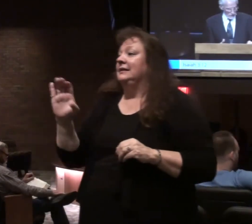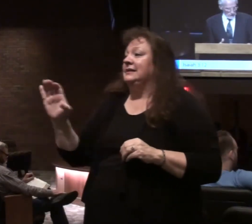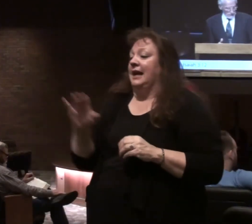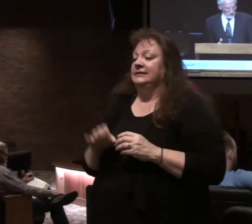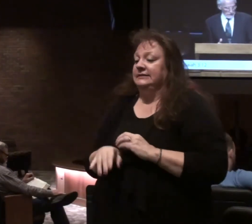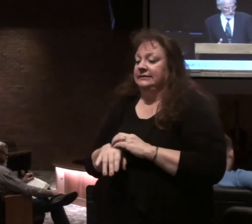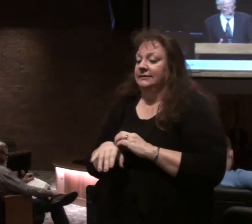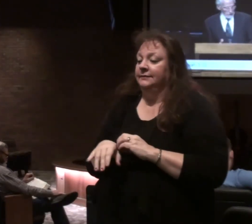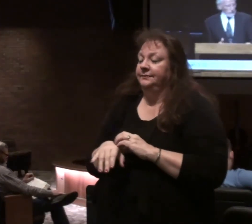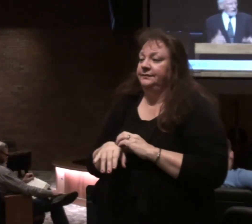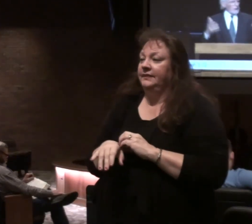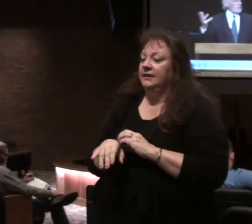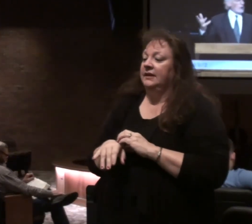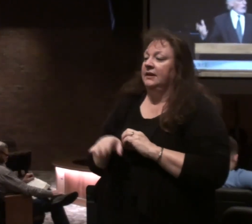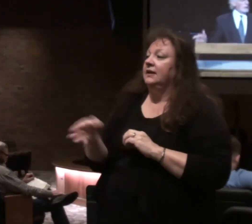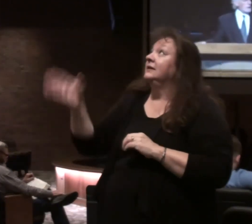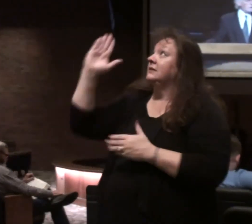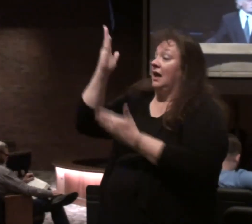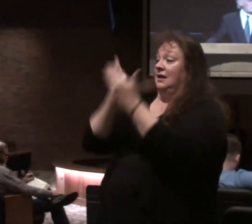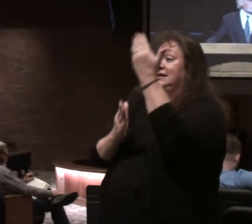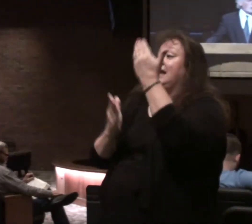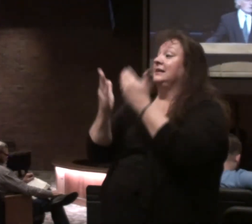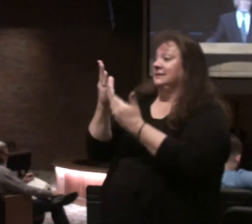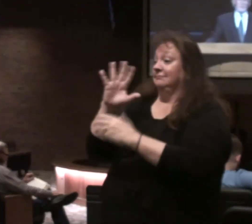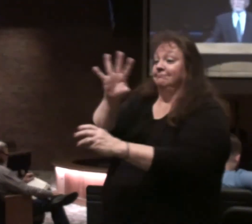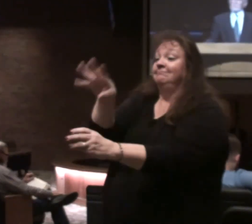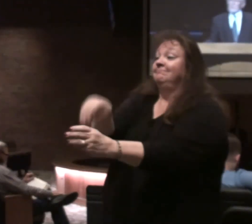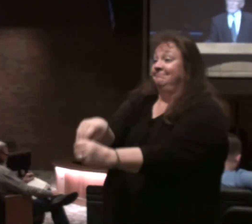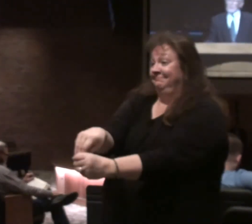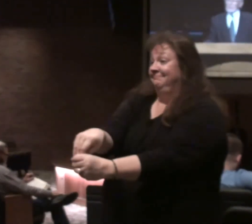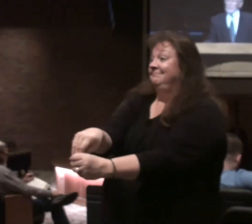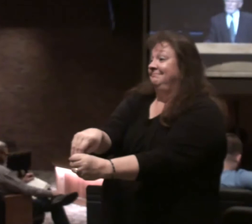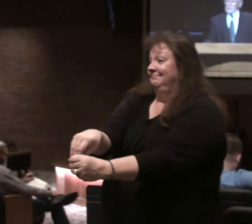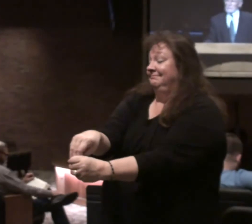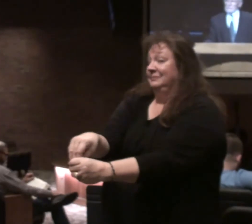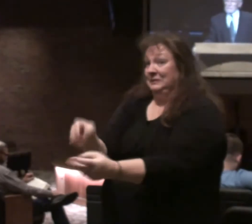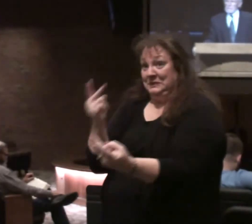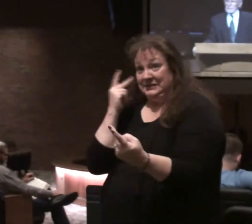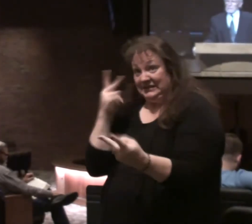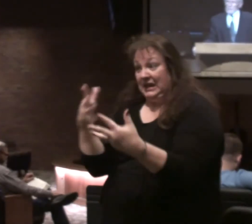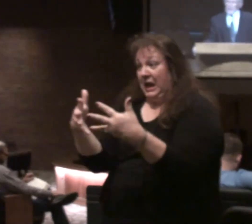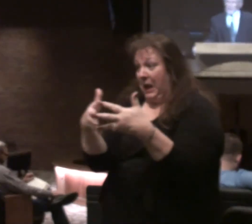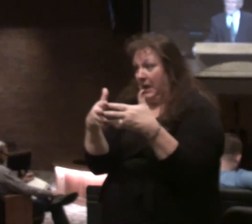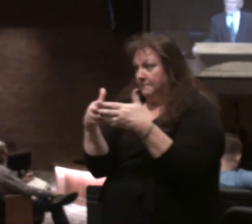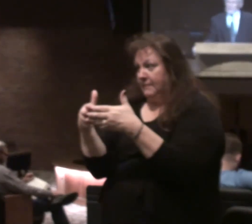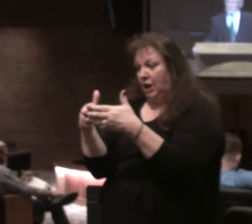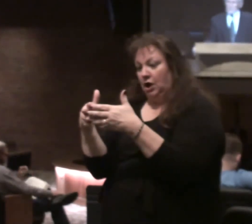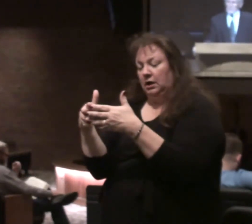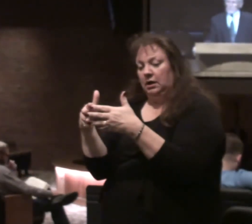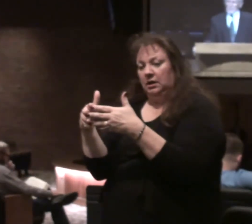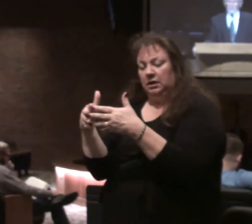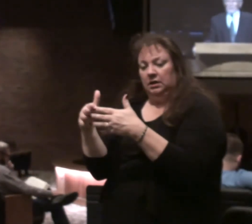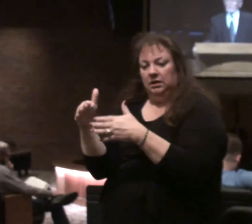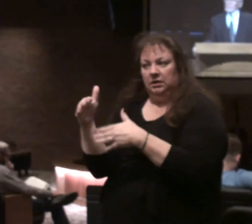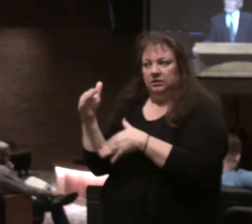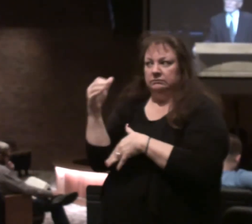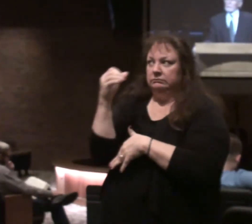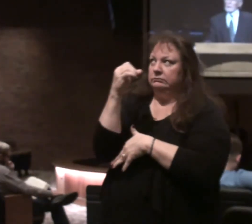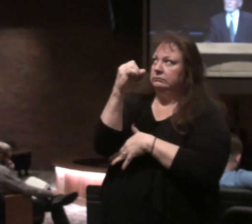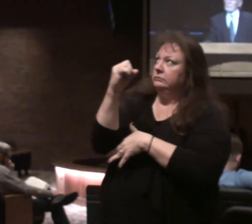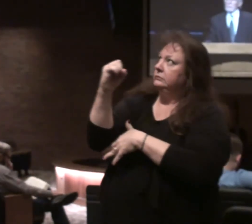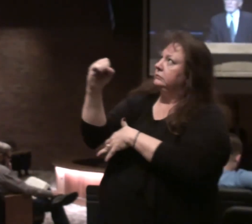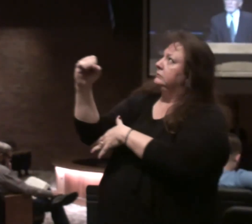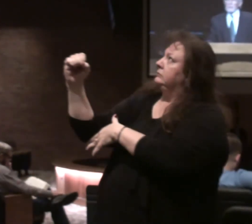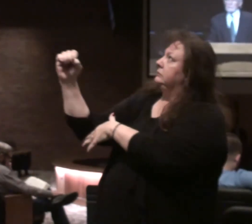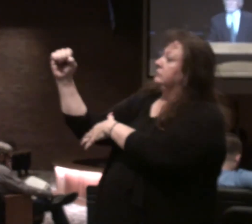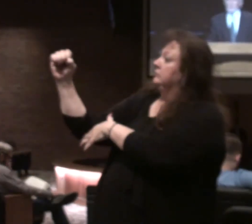Ecclesiastes. It is the hand of God in it. And we see our nation sliding in its open rebellion against God. Will